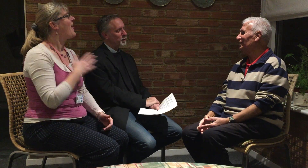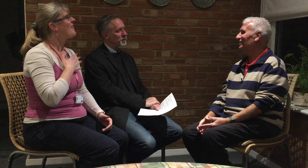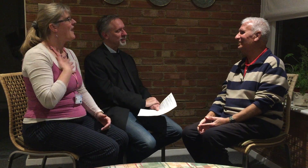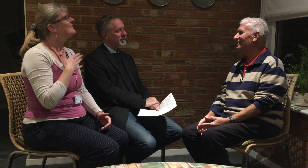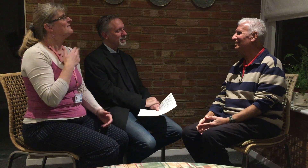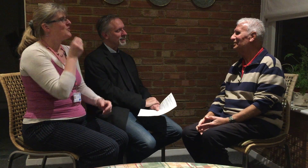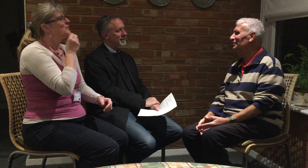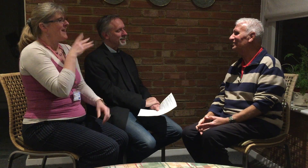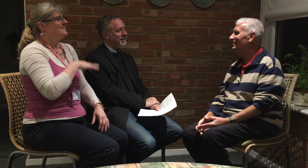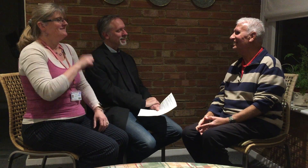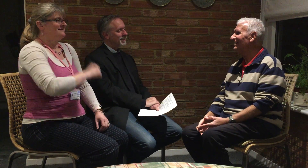food.